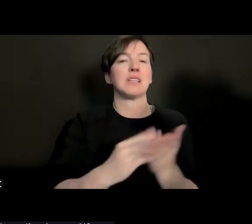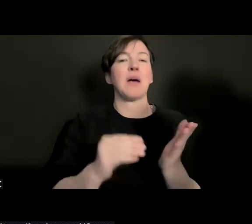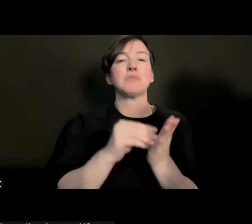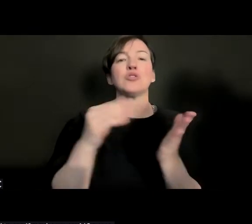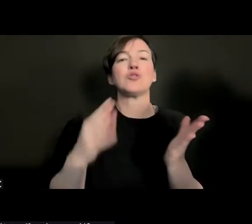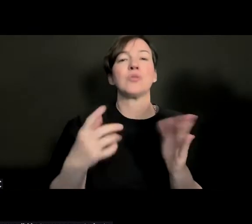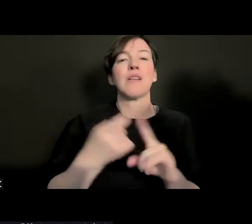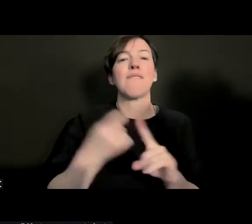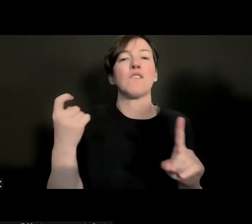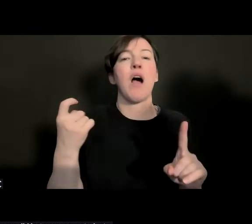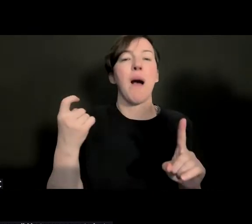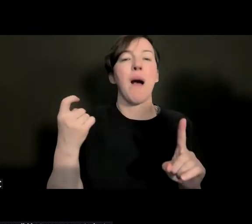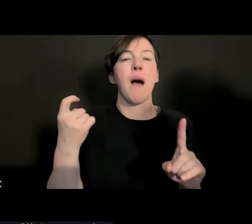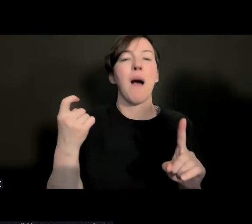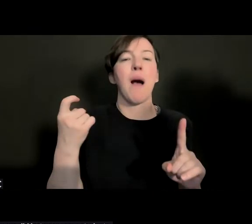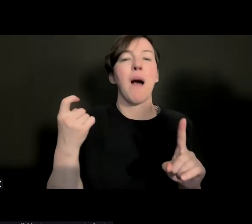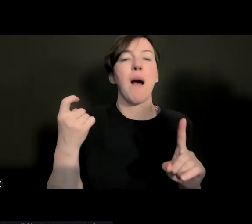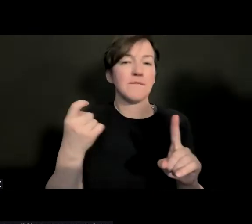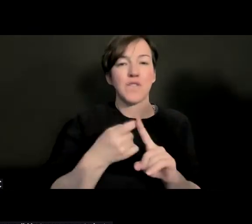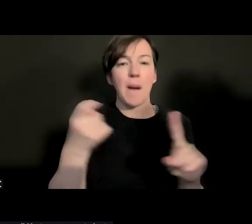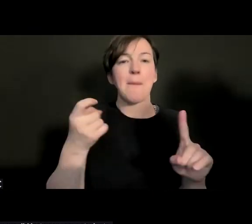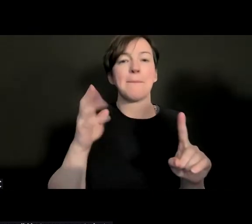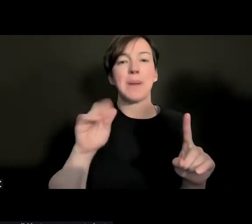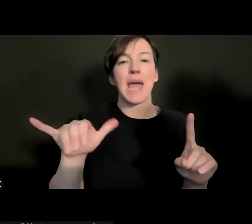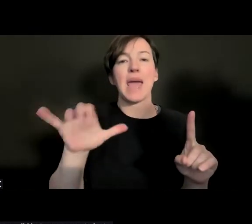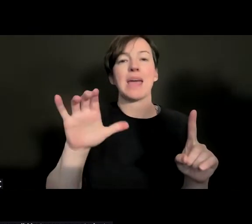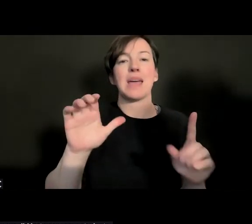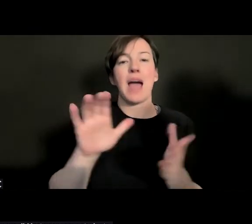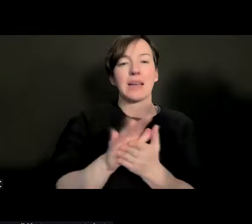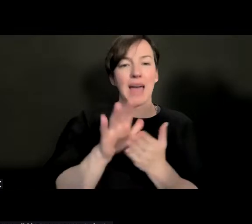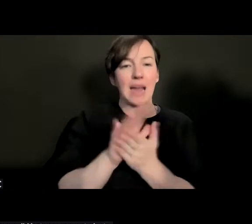from the Bay Academy or